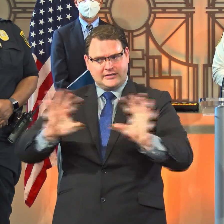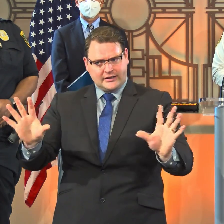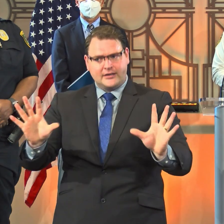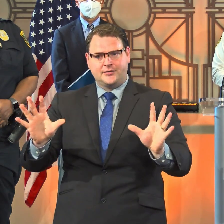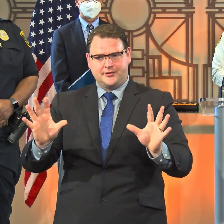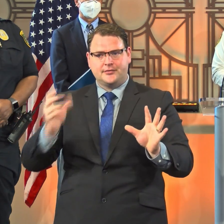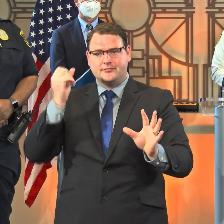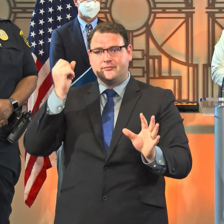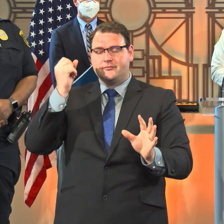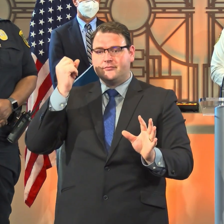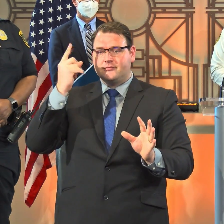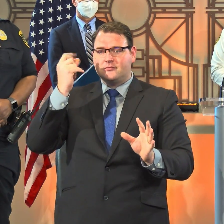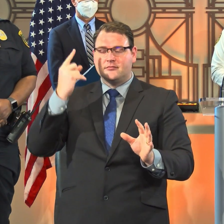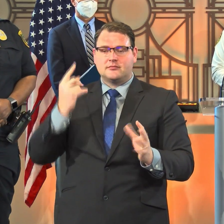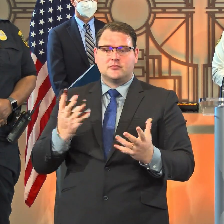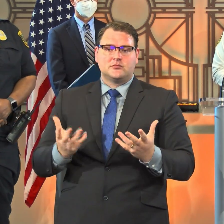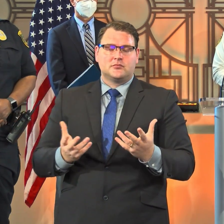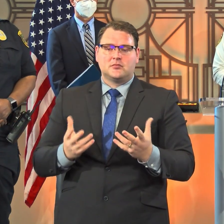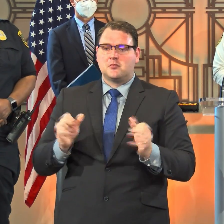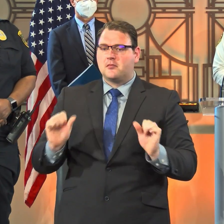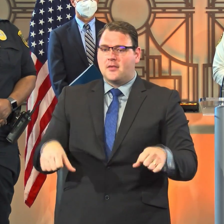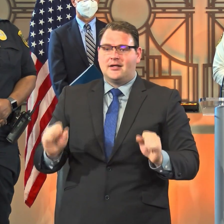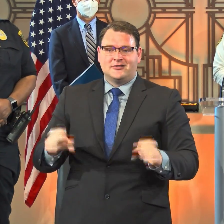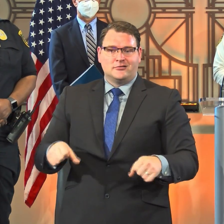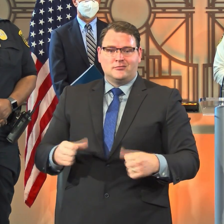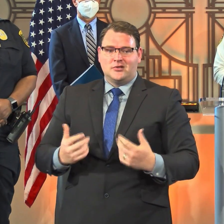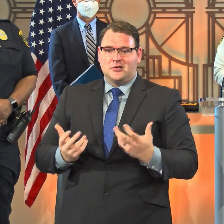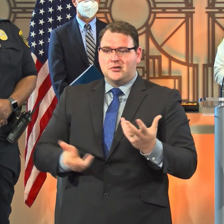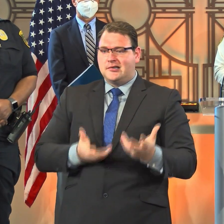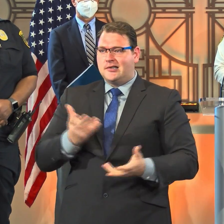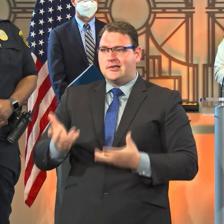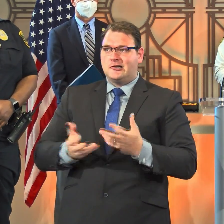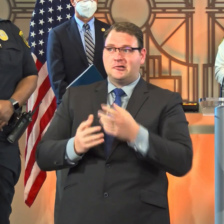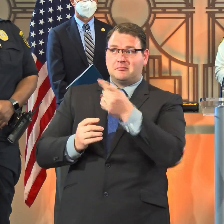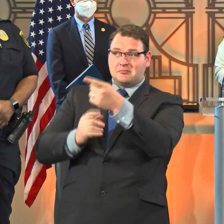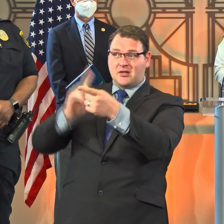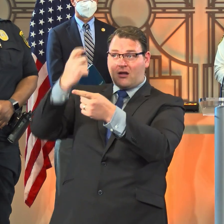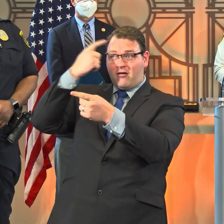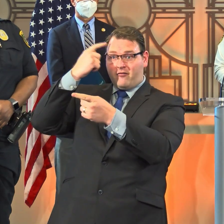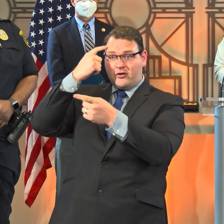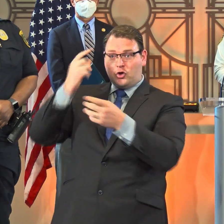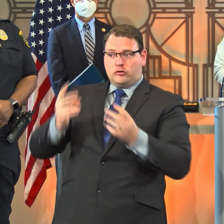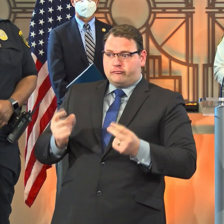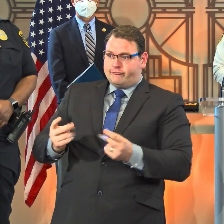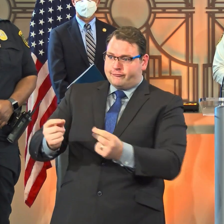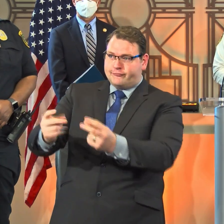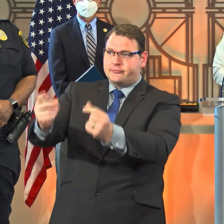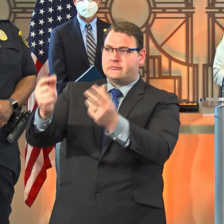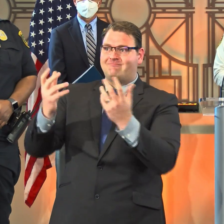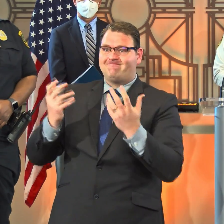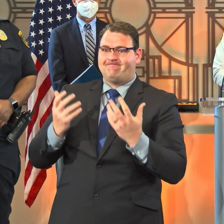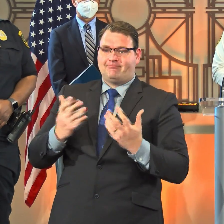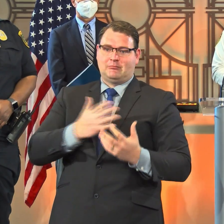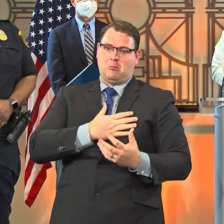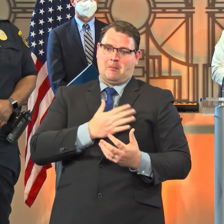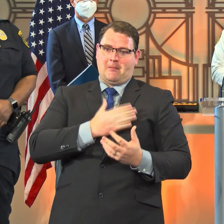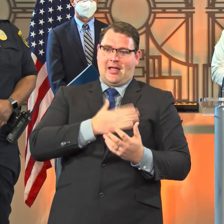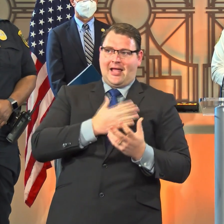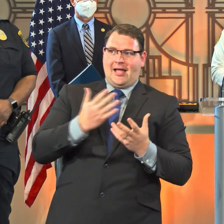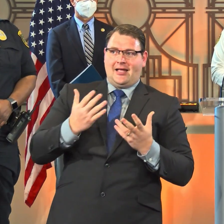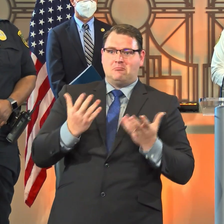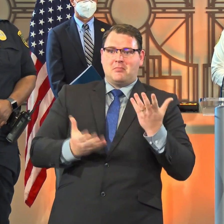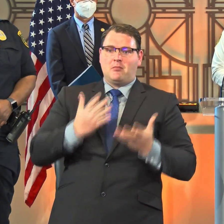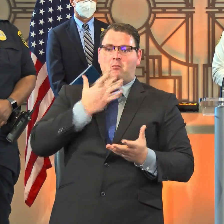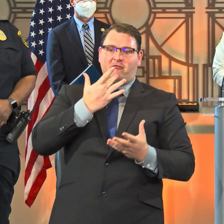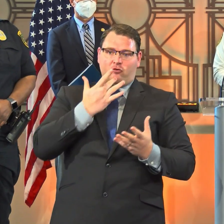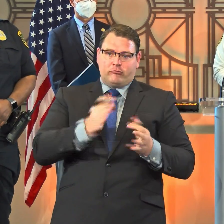I probably would choose a different pace than what he has chosen because now, bars and bowling